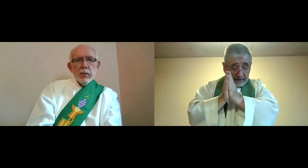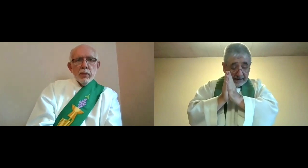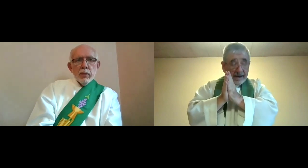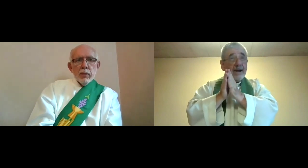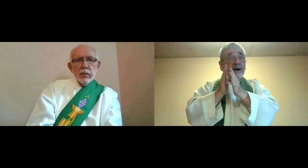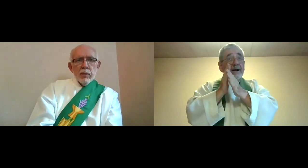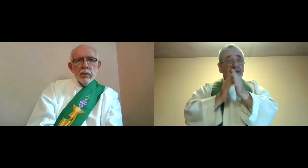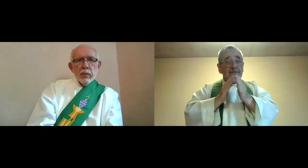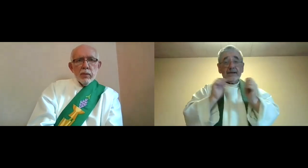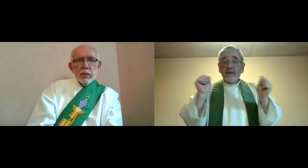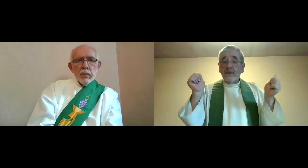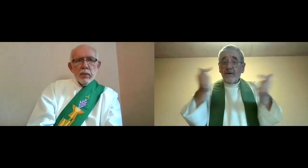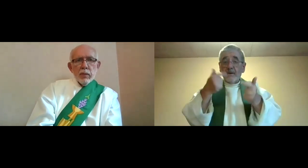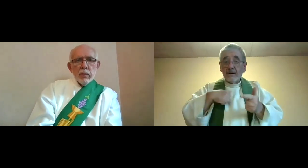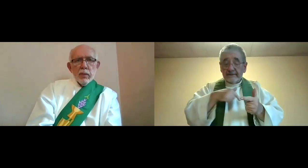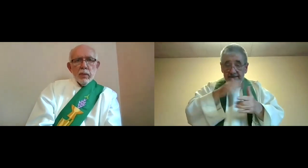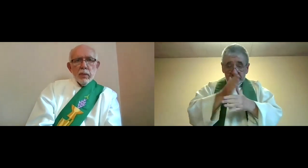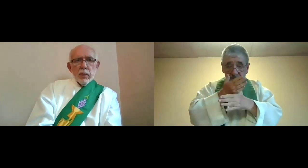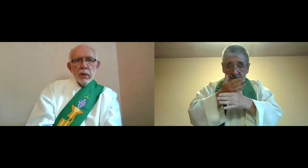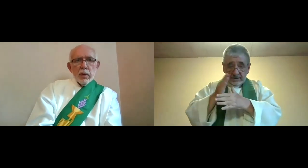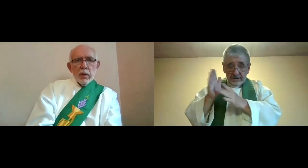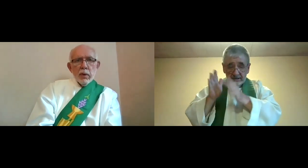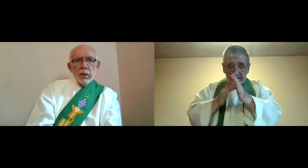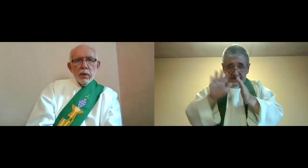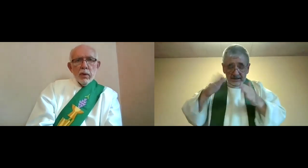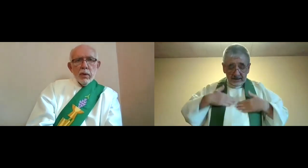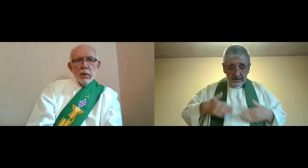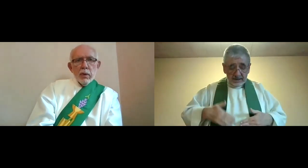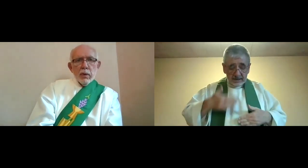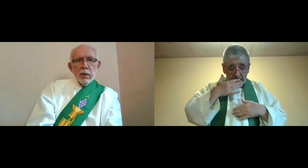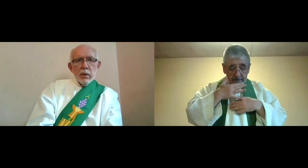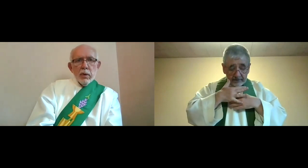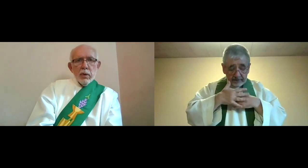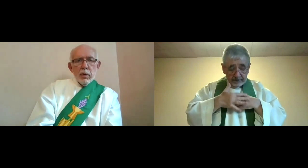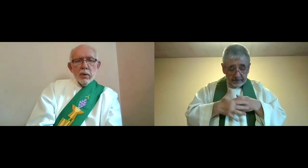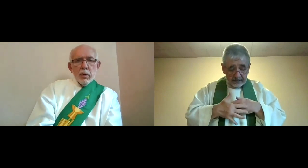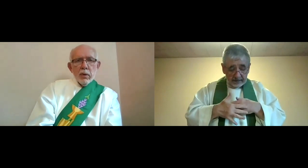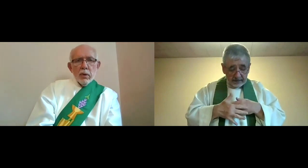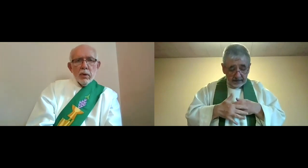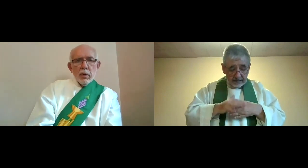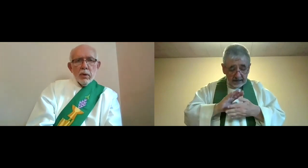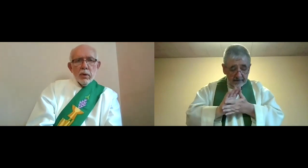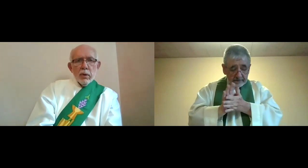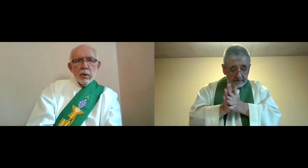Humbly we pray that by partaking of the body and blood of Christ,